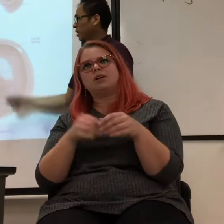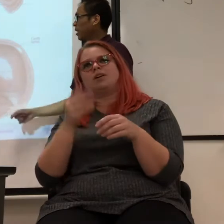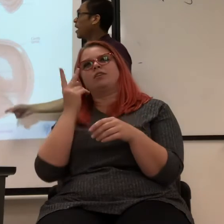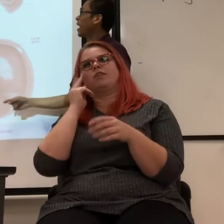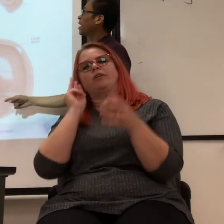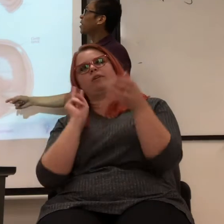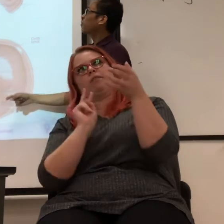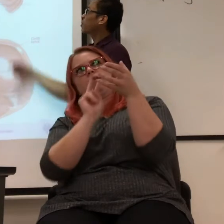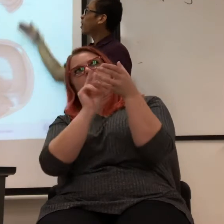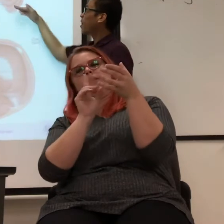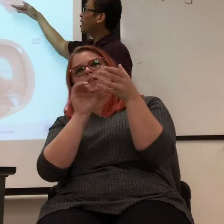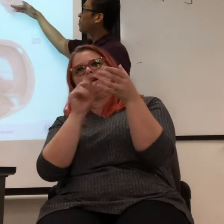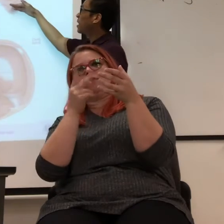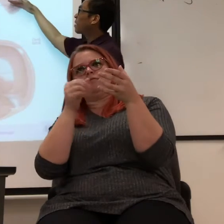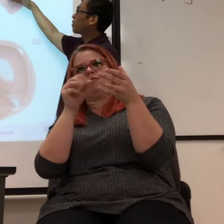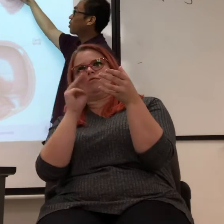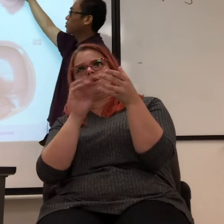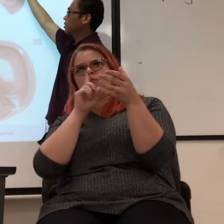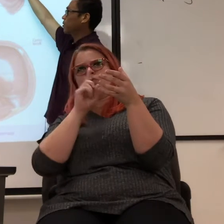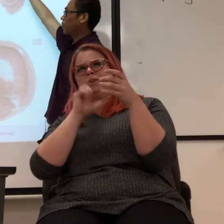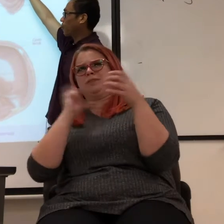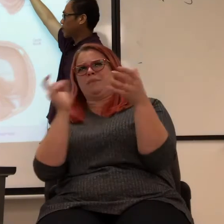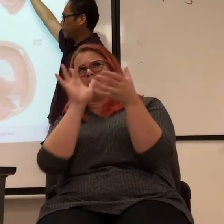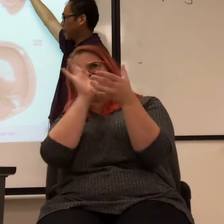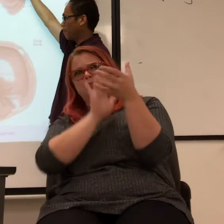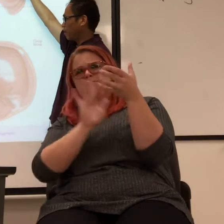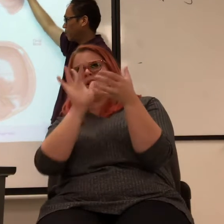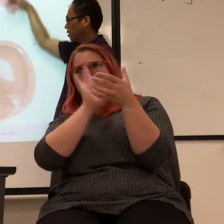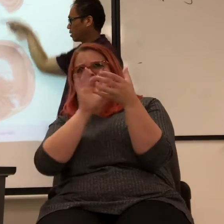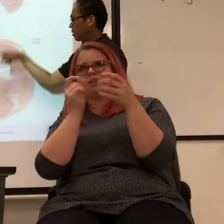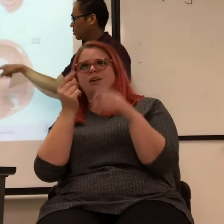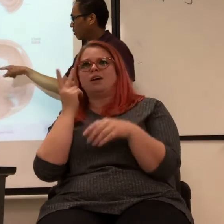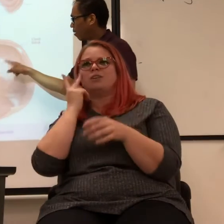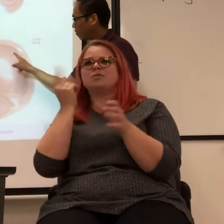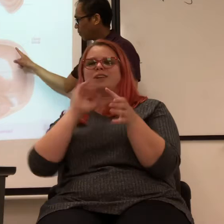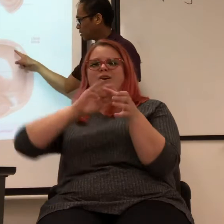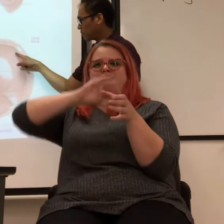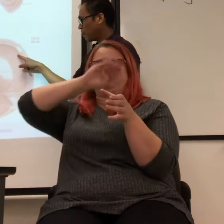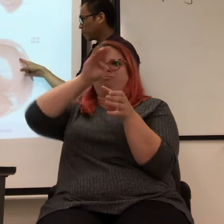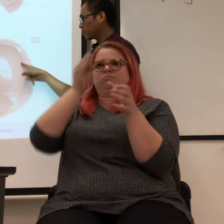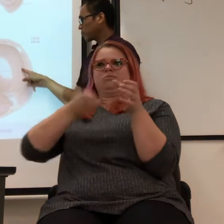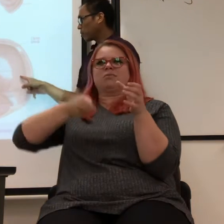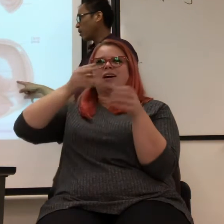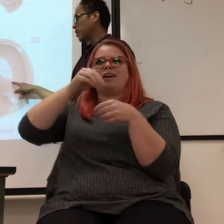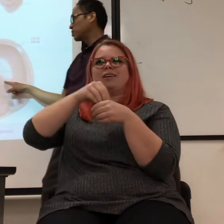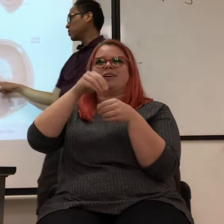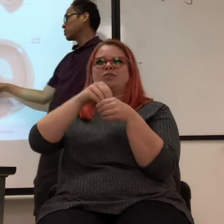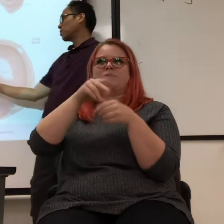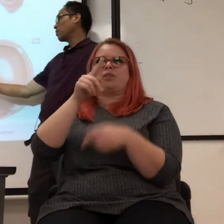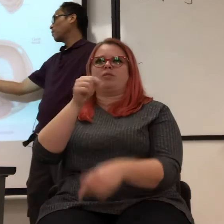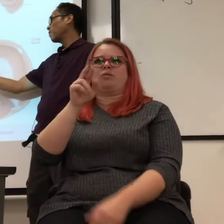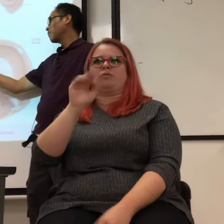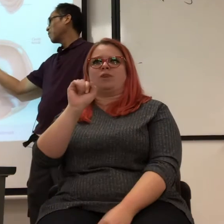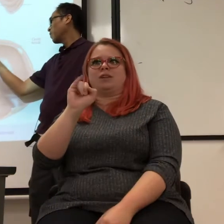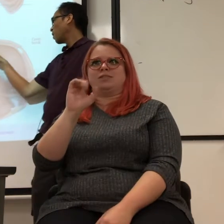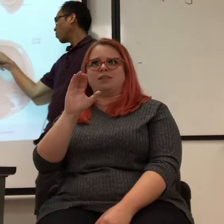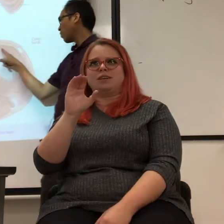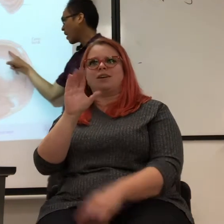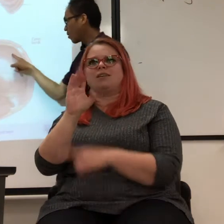space. And look how high up the diaphragm goes into the thoracic cavity. So all the muscle fibers are arranged in a